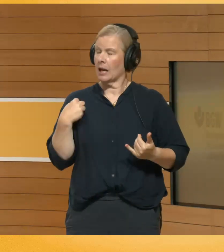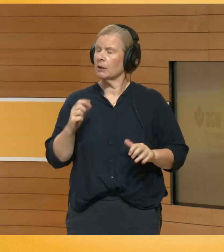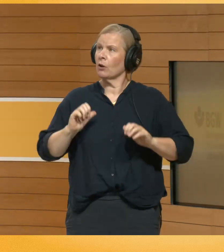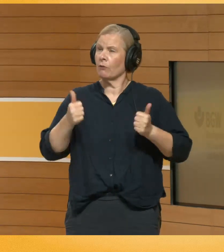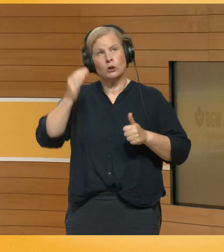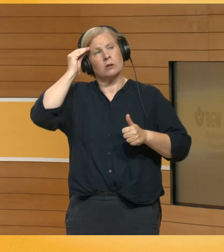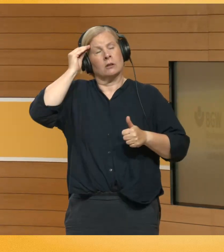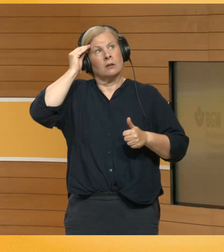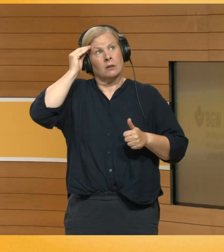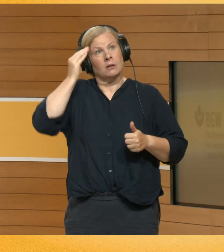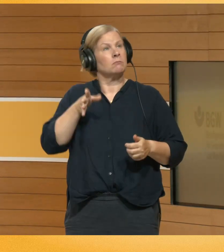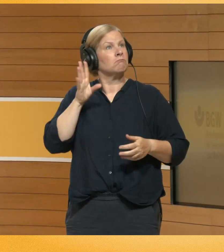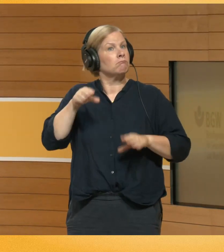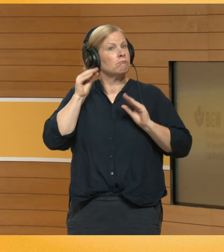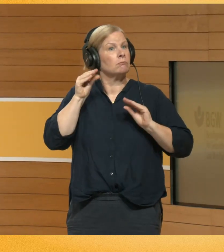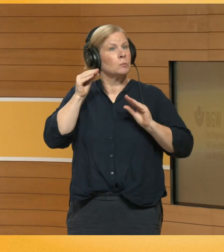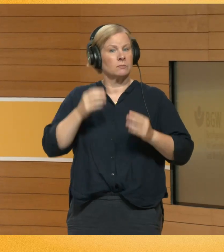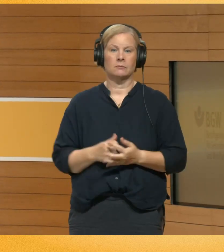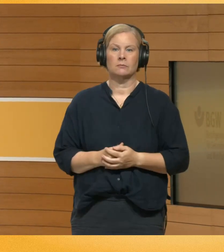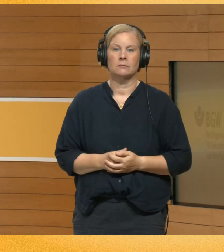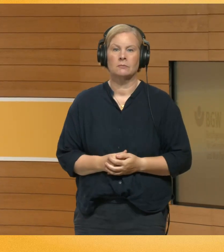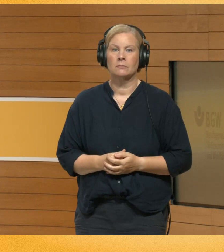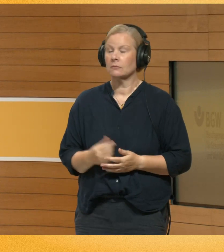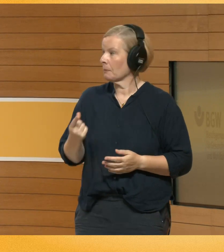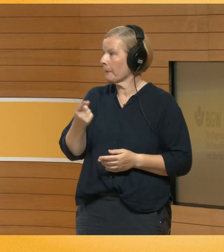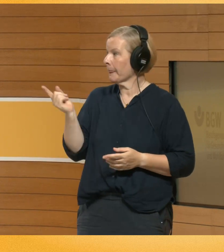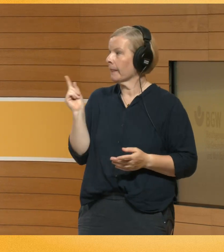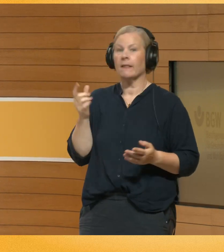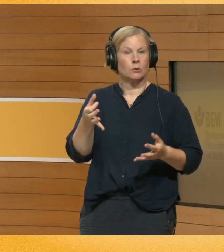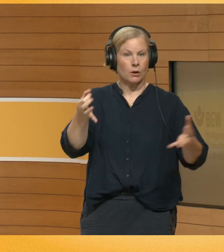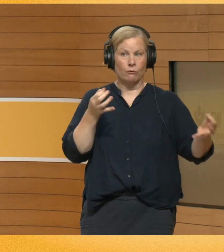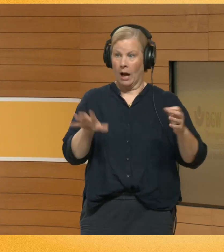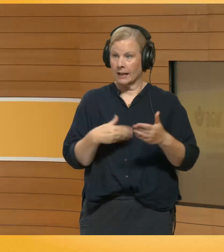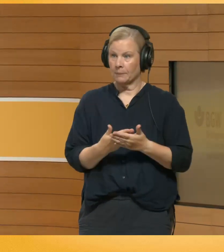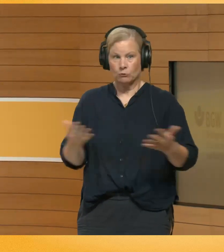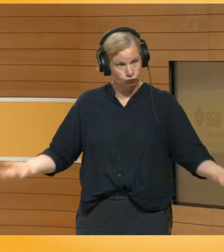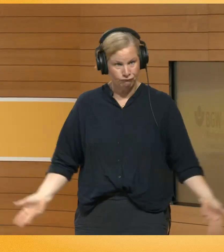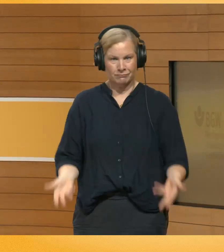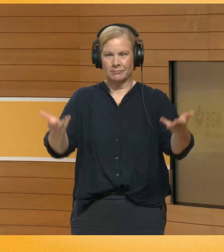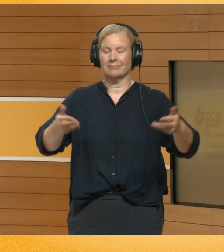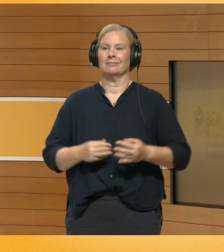in everyone's minds, if someone does have a question, feel